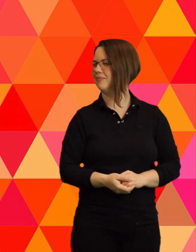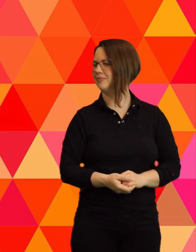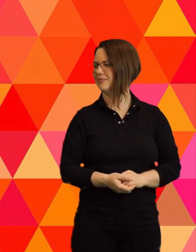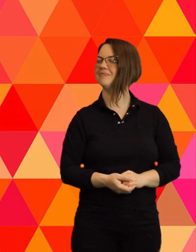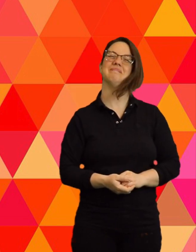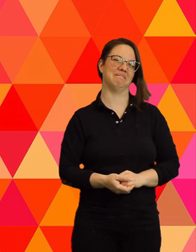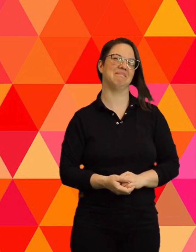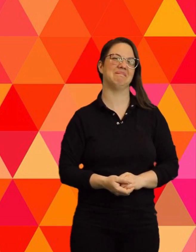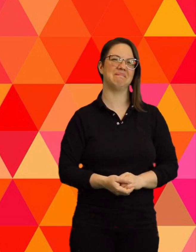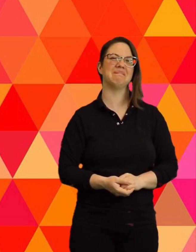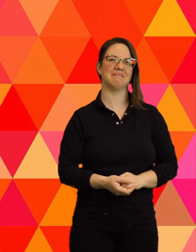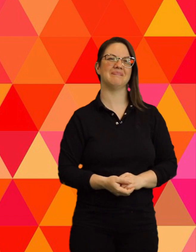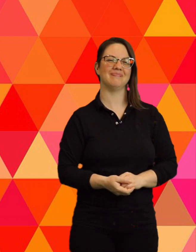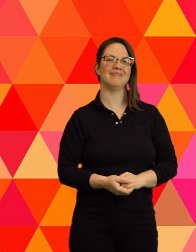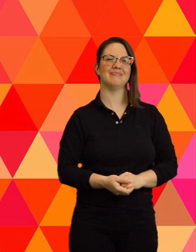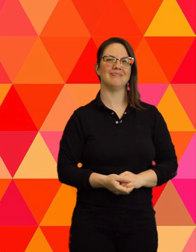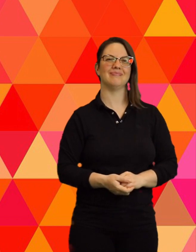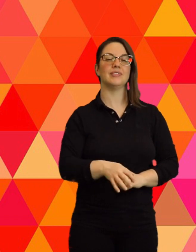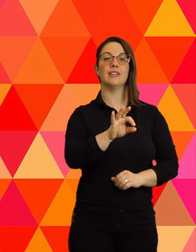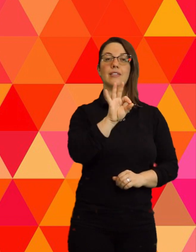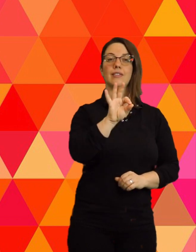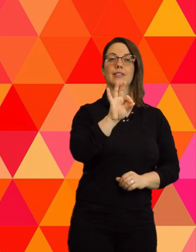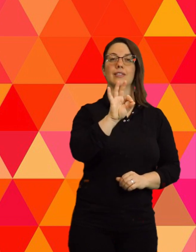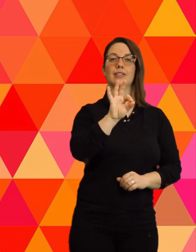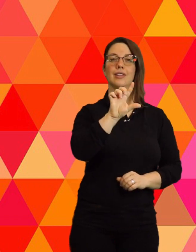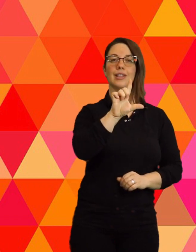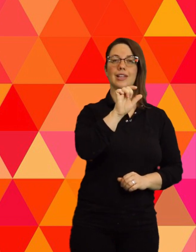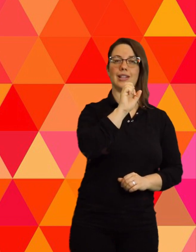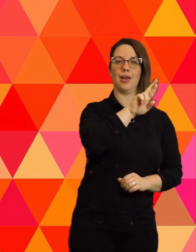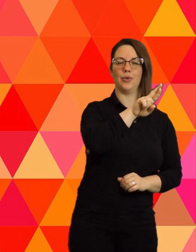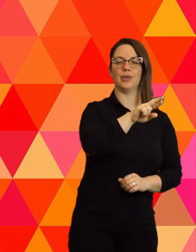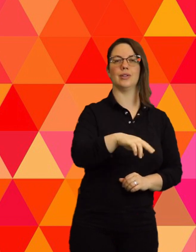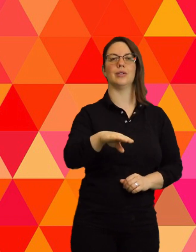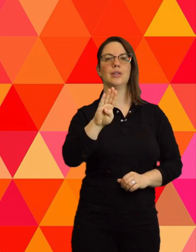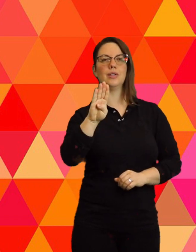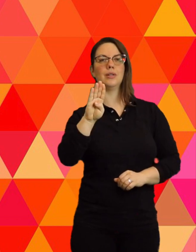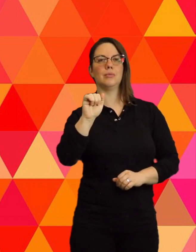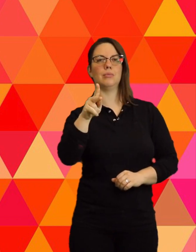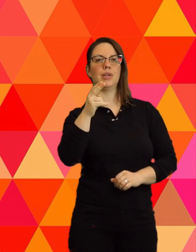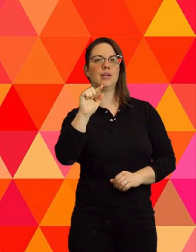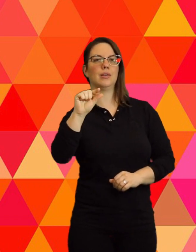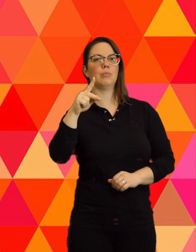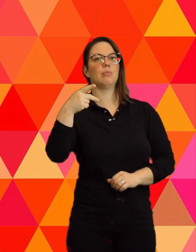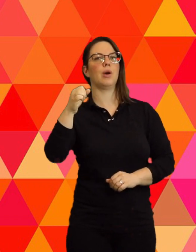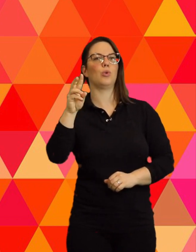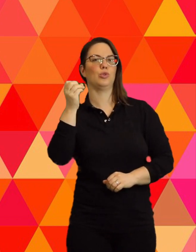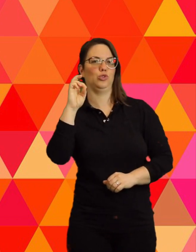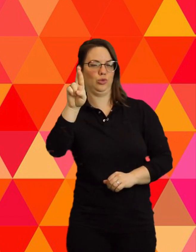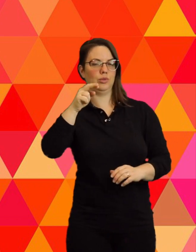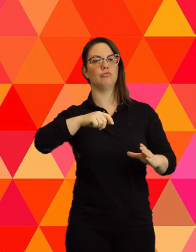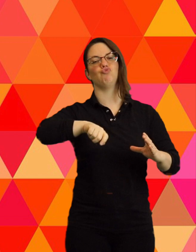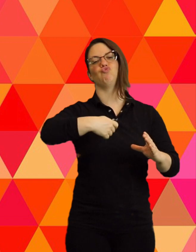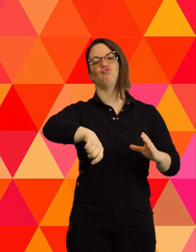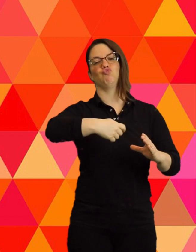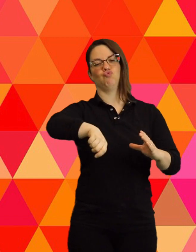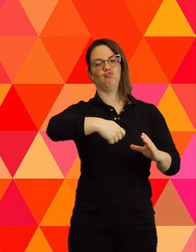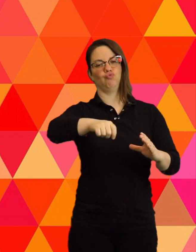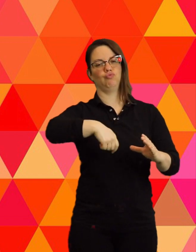Okay, so I'm just going to mix the flour and the baking powder. Make sure it's nice and mixed up there.